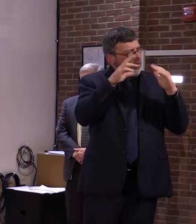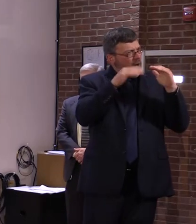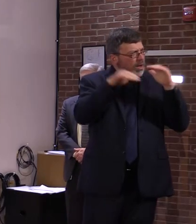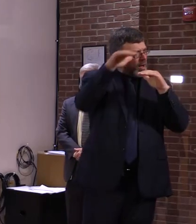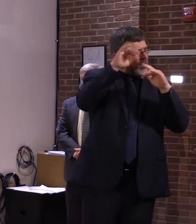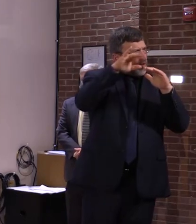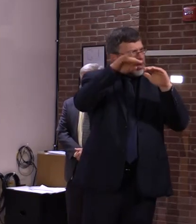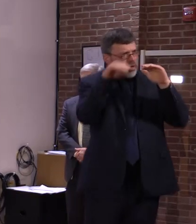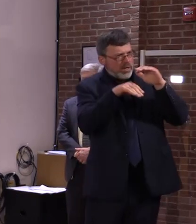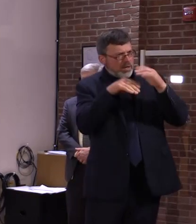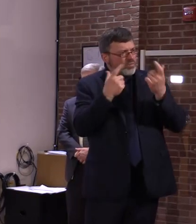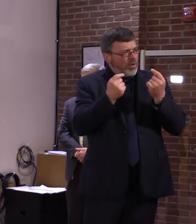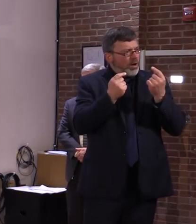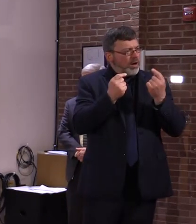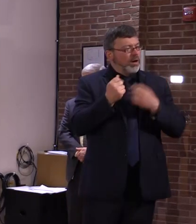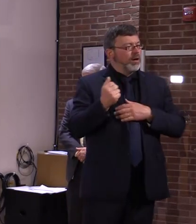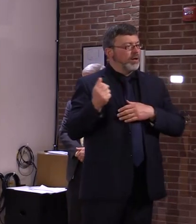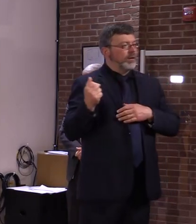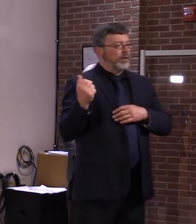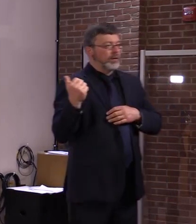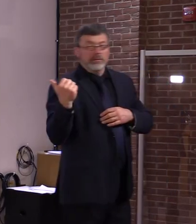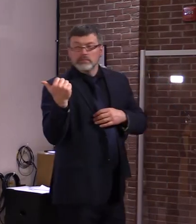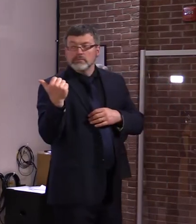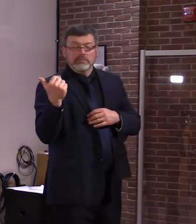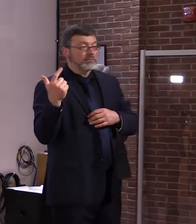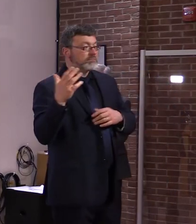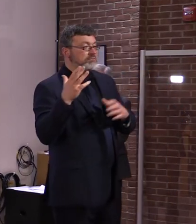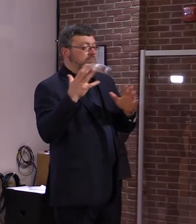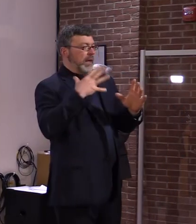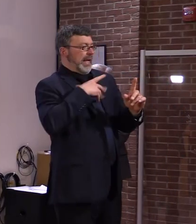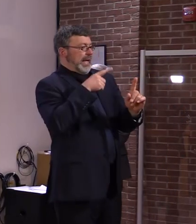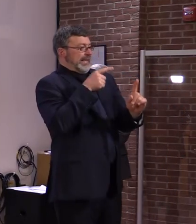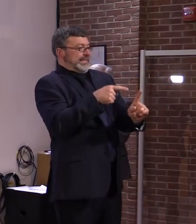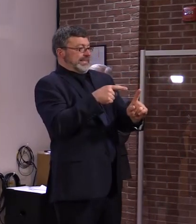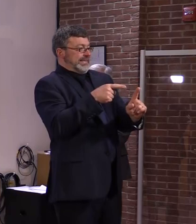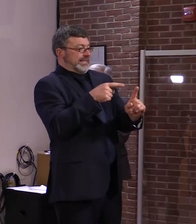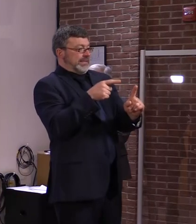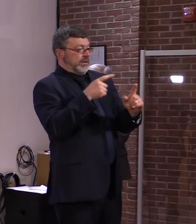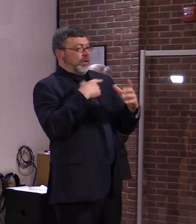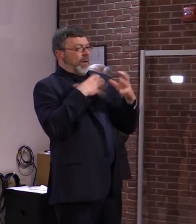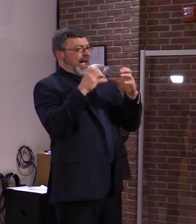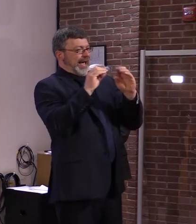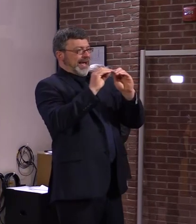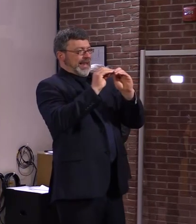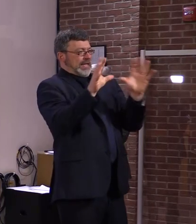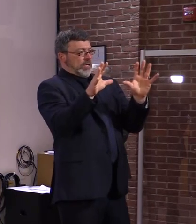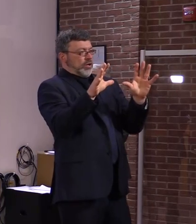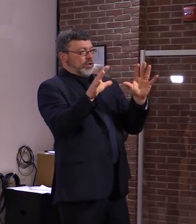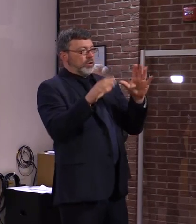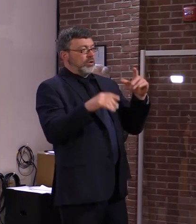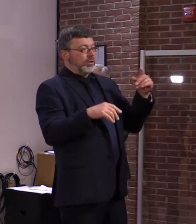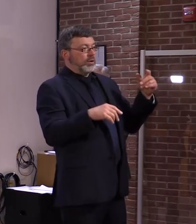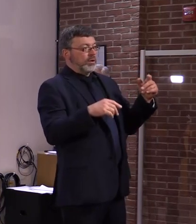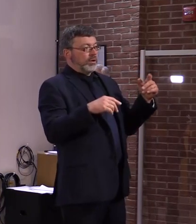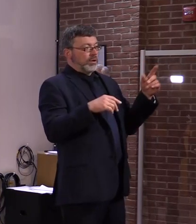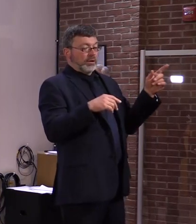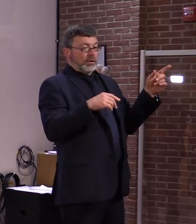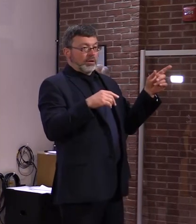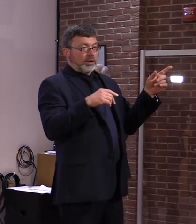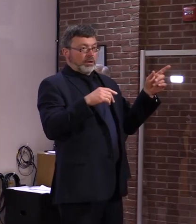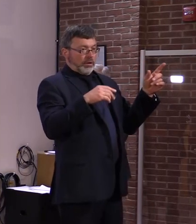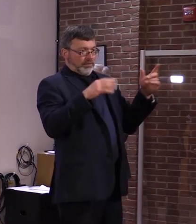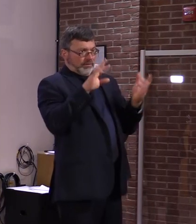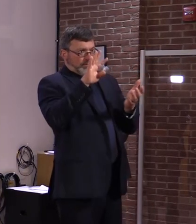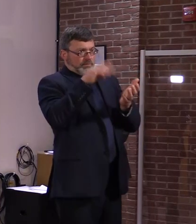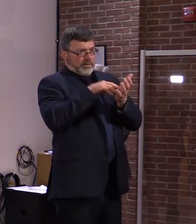They're technically, just to be with full disclosure, they're giving us around double that amount, but that includes first and